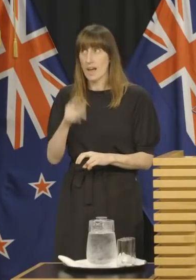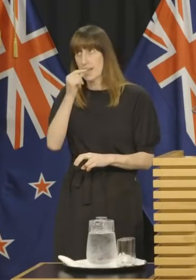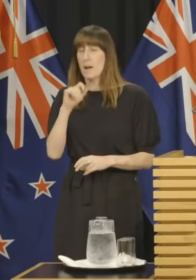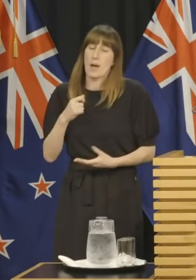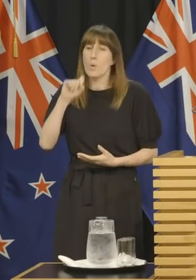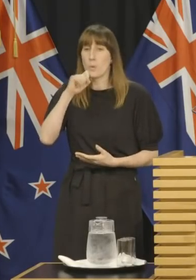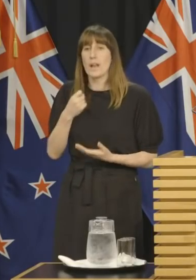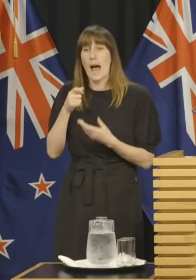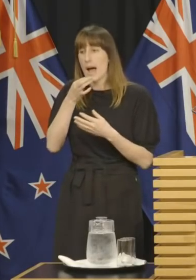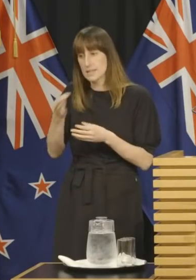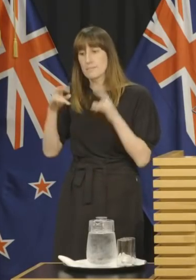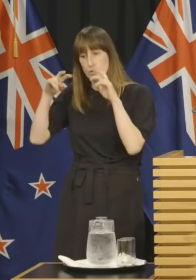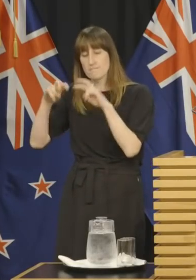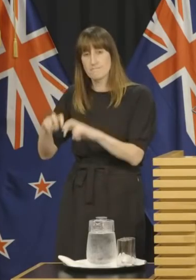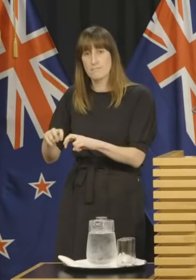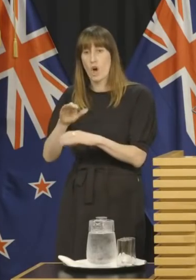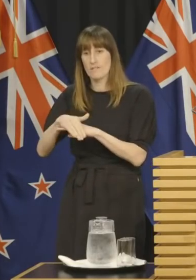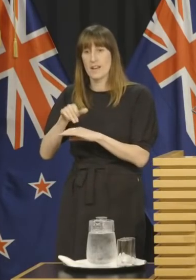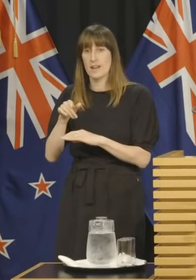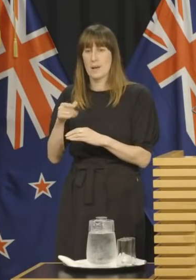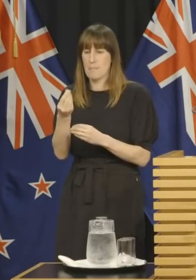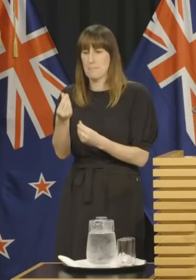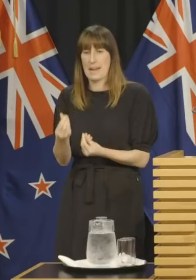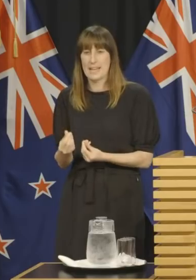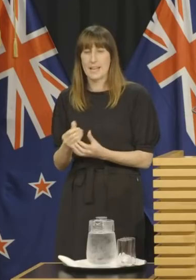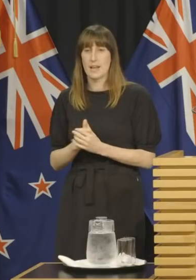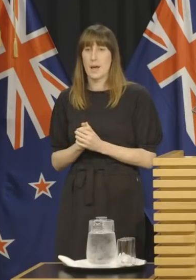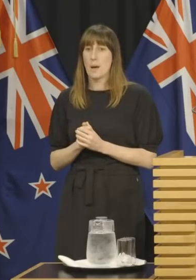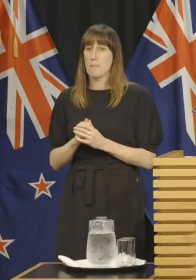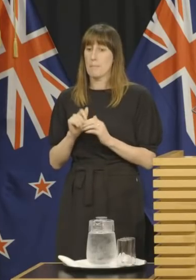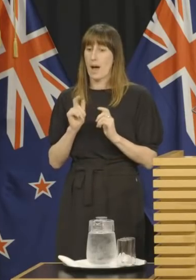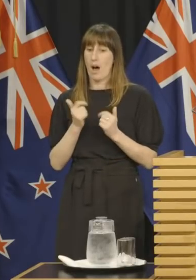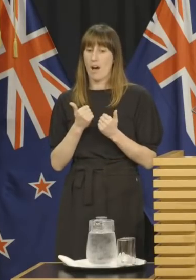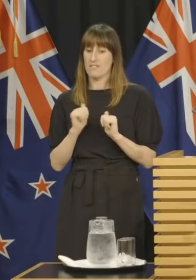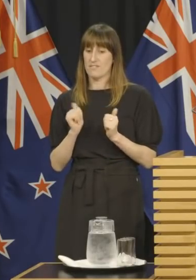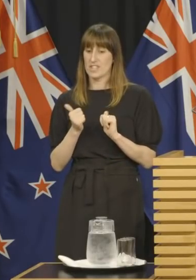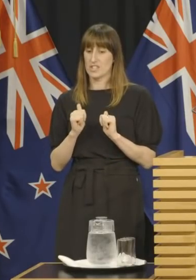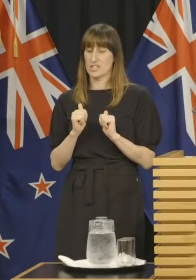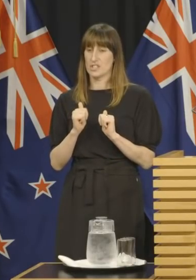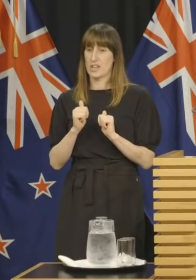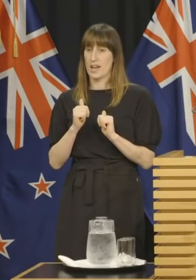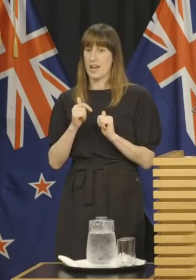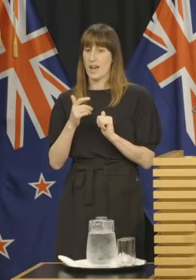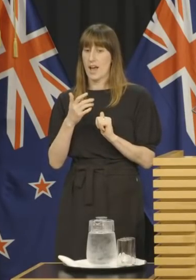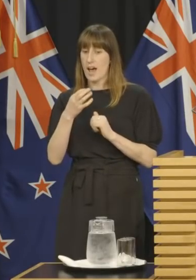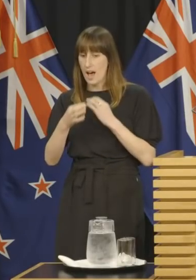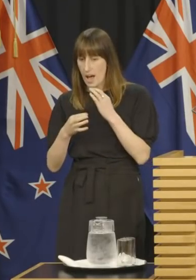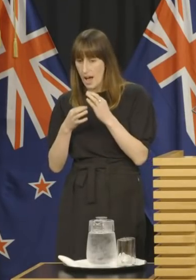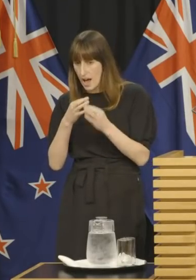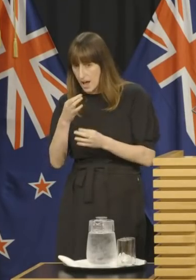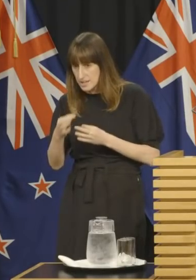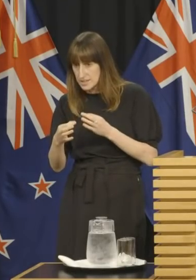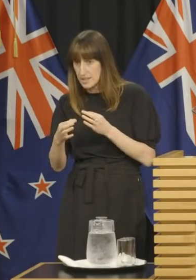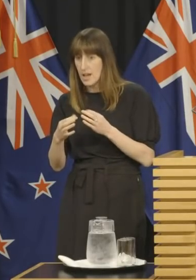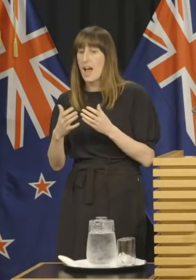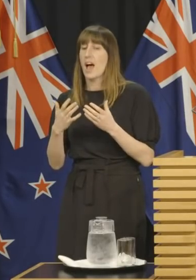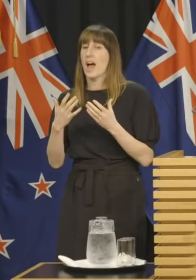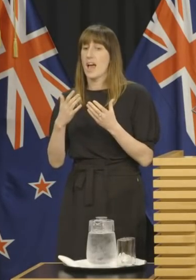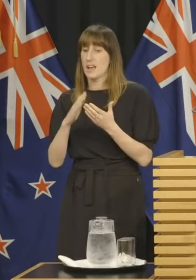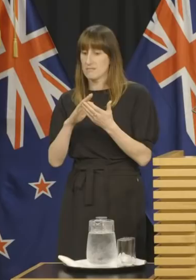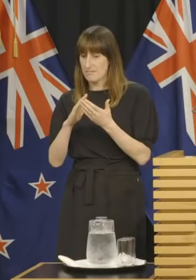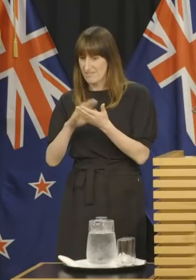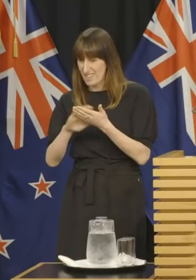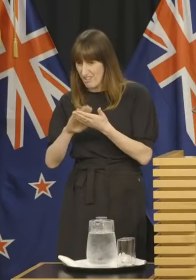as I say, I've asked explicit, detailed questions around this, and have already been advised that that has not been the case.